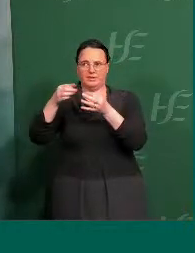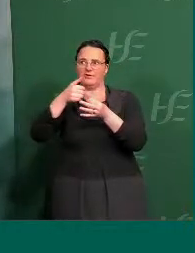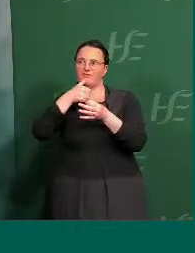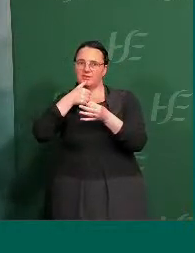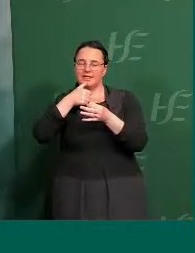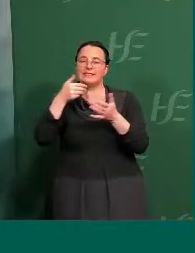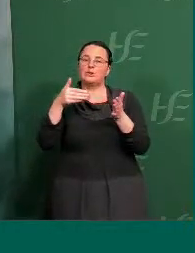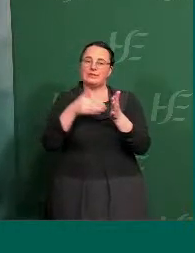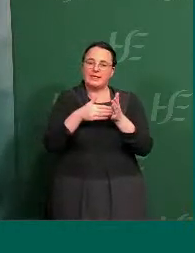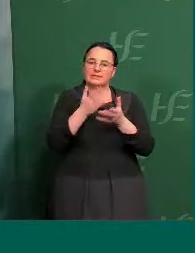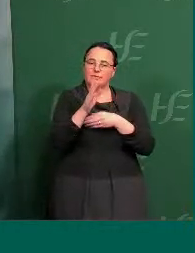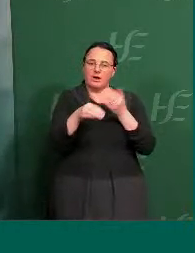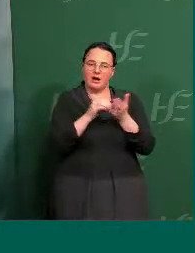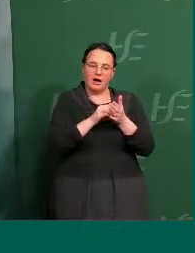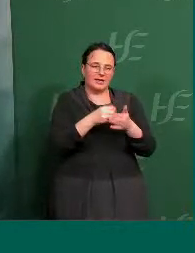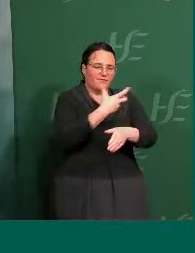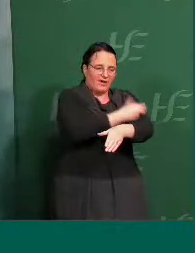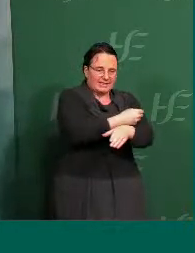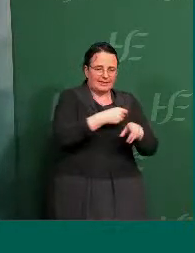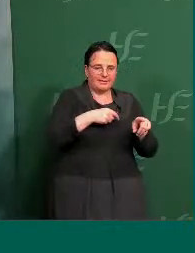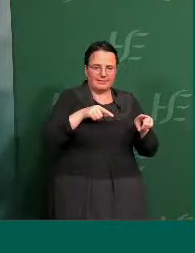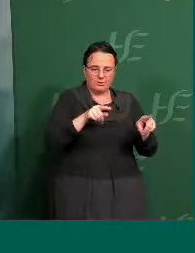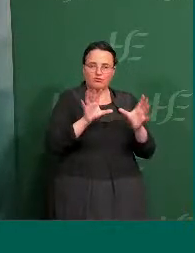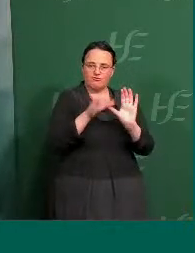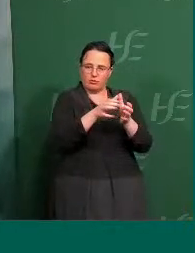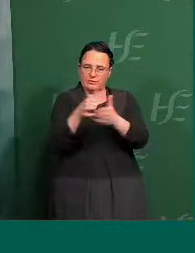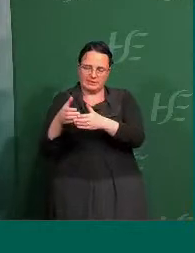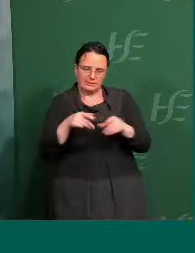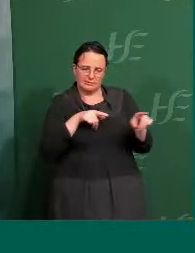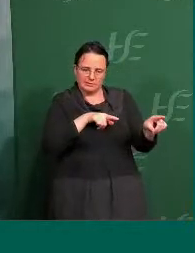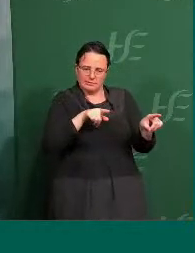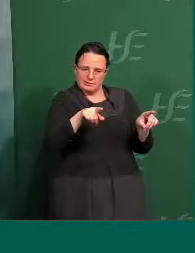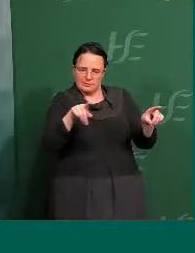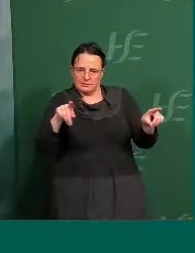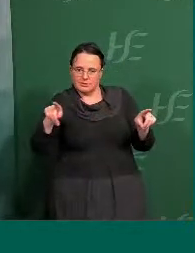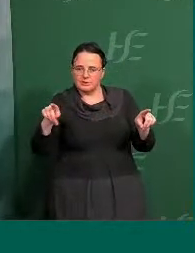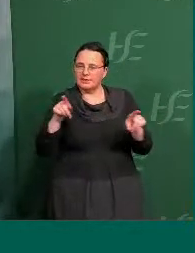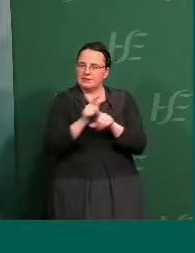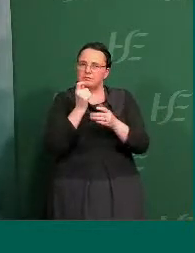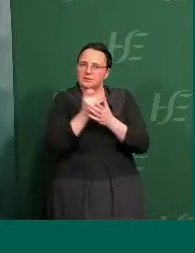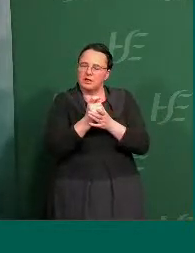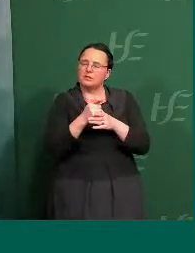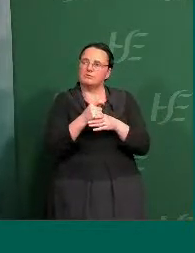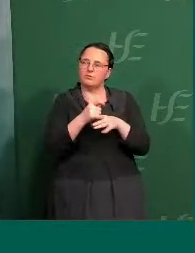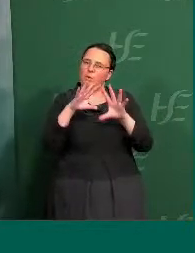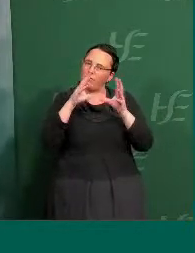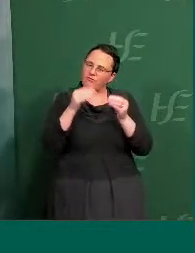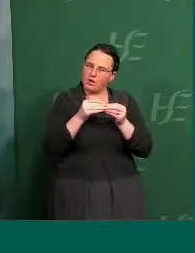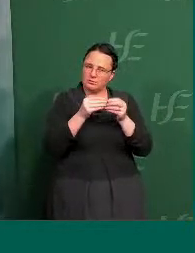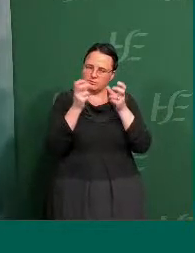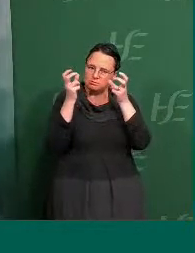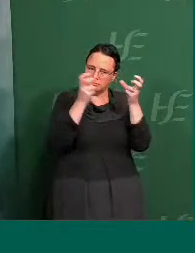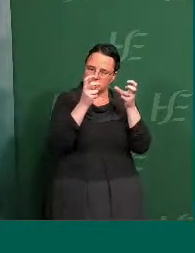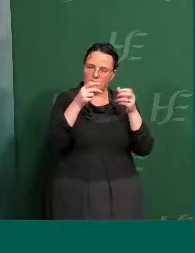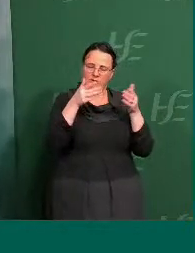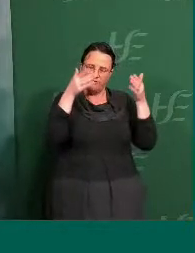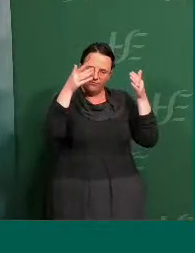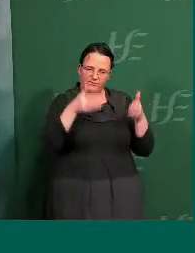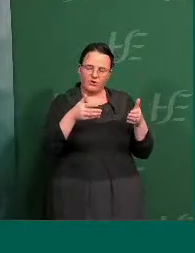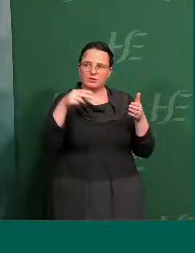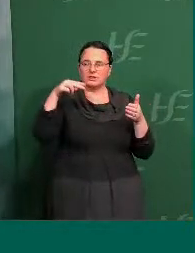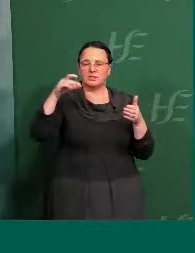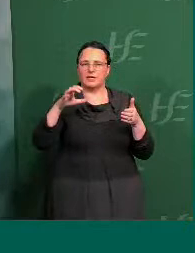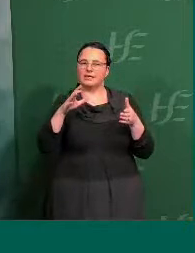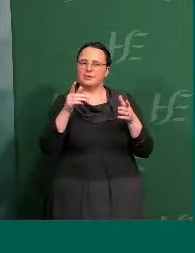we're paralleling many of these to maximise it, we are still trying to make sure that we broadly try and focus on those areas that NIAC